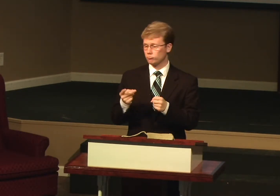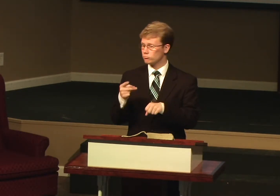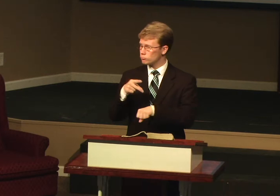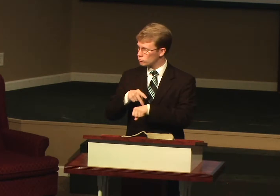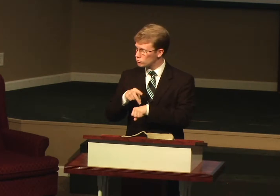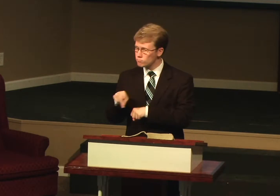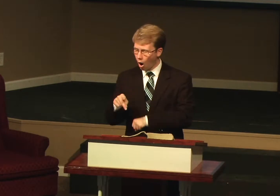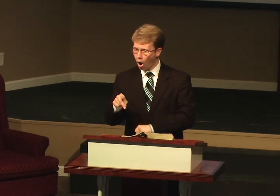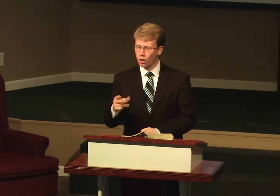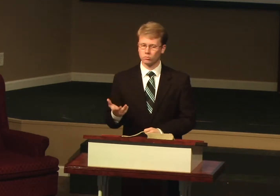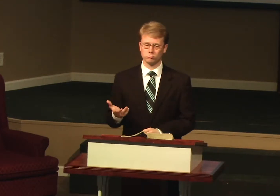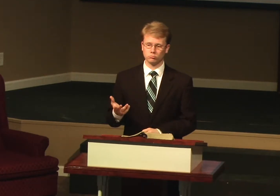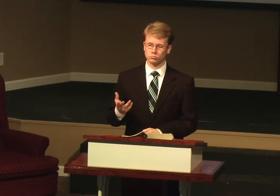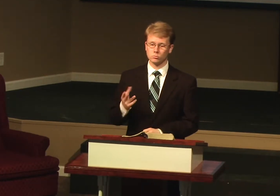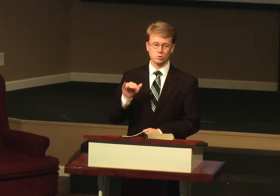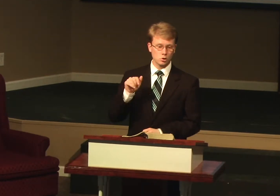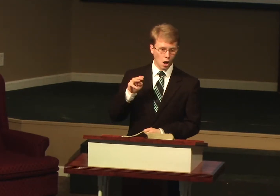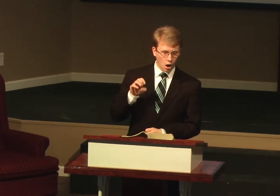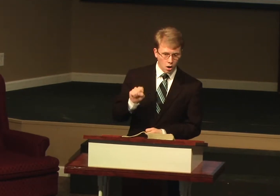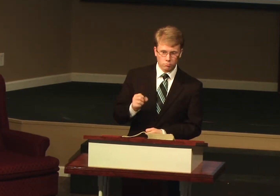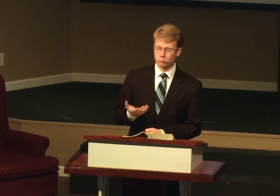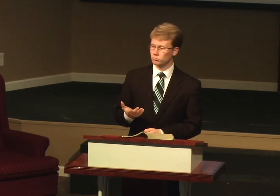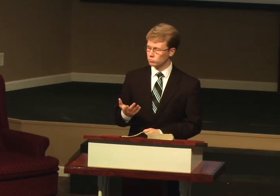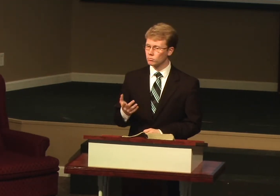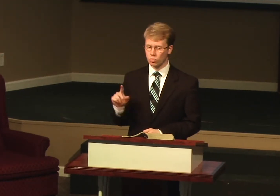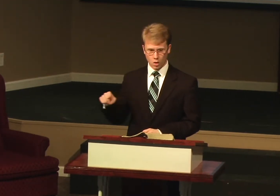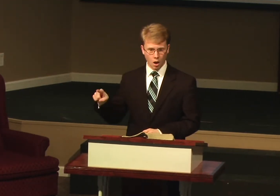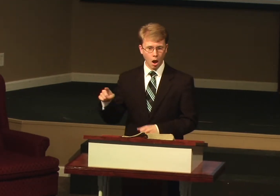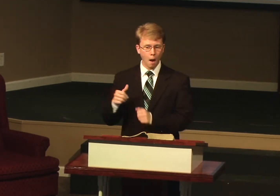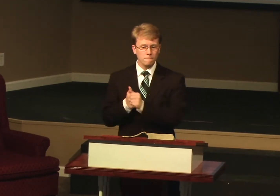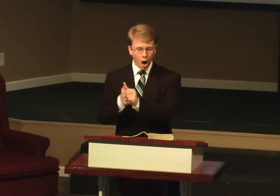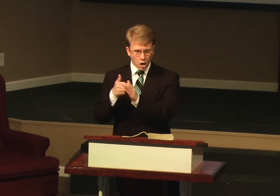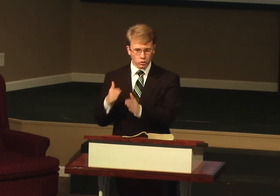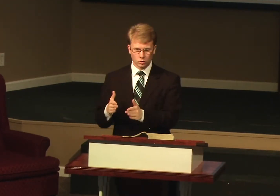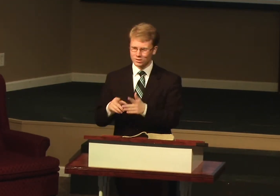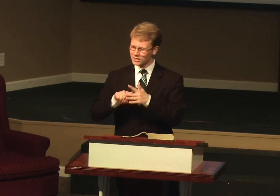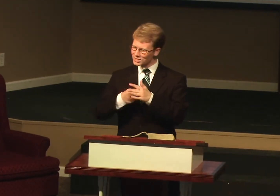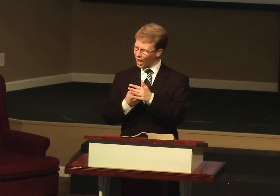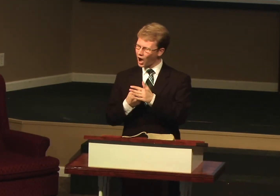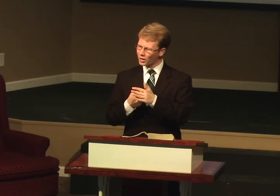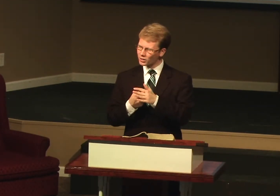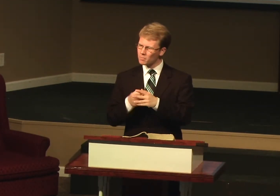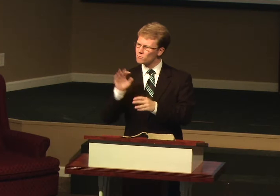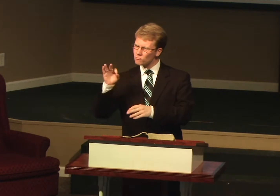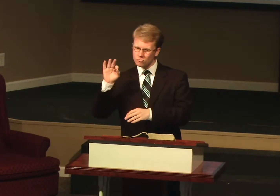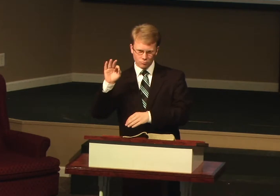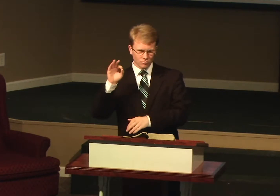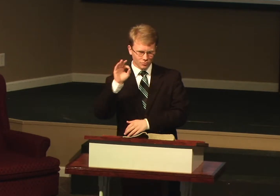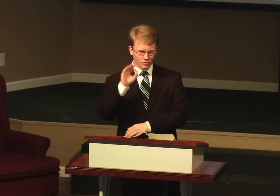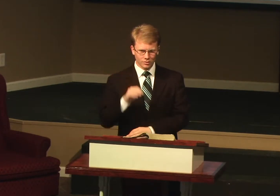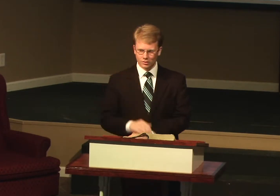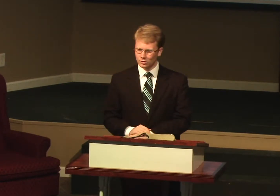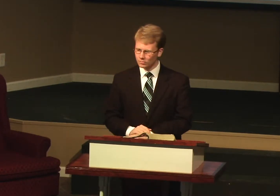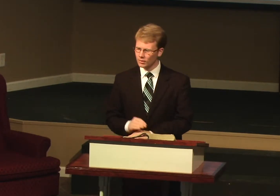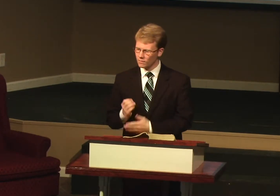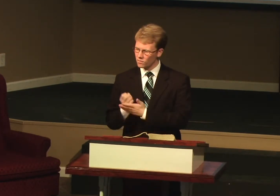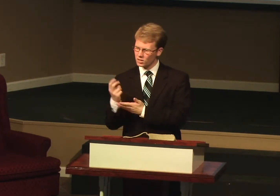Peter, Paul, those guys, James, those guys, apostles, who wants to travel